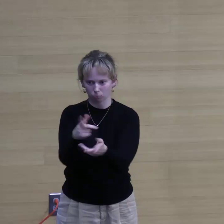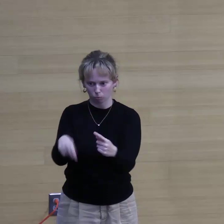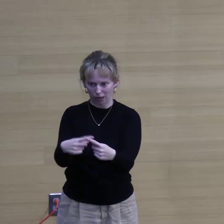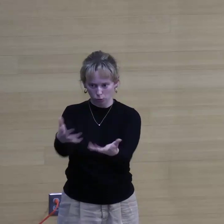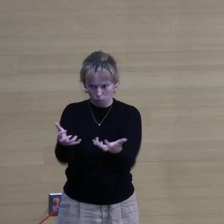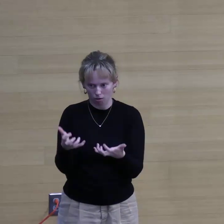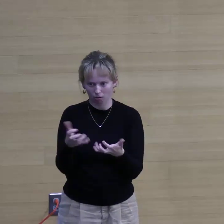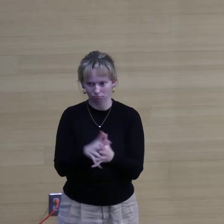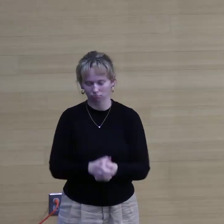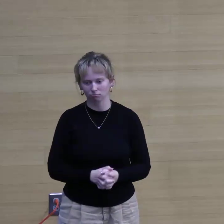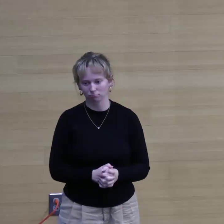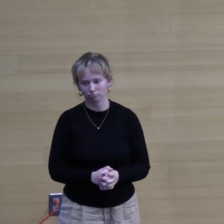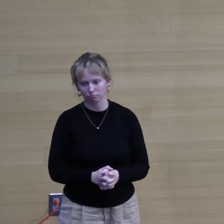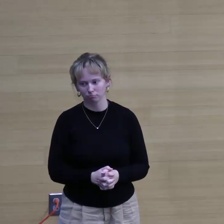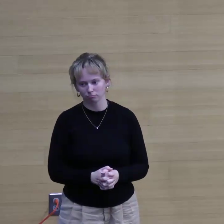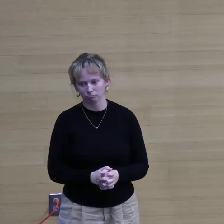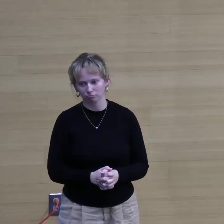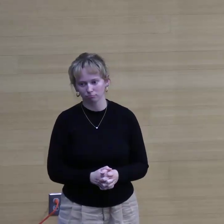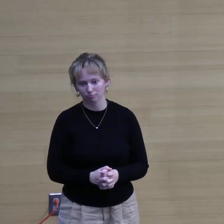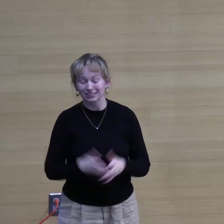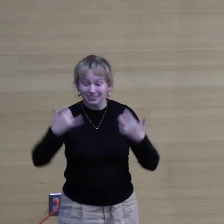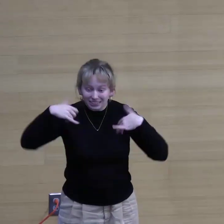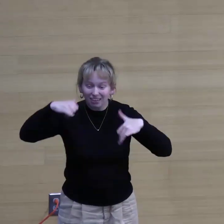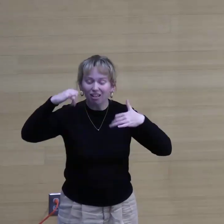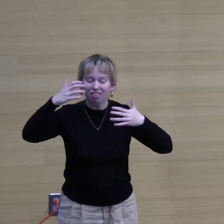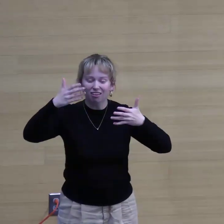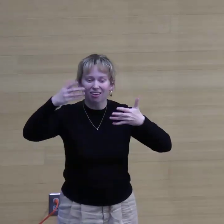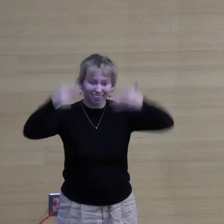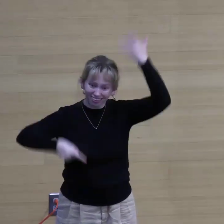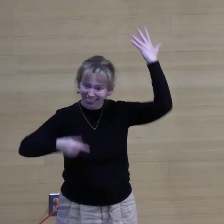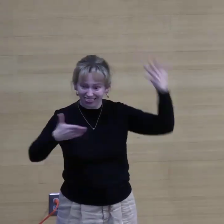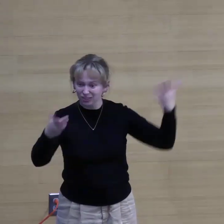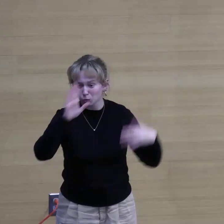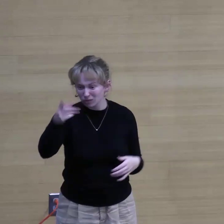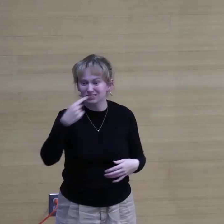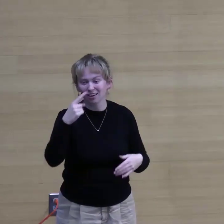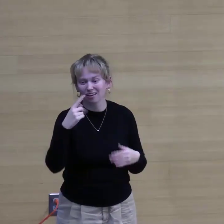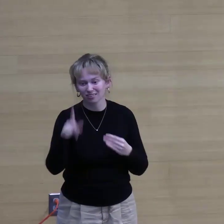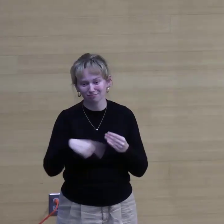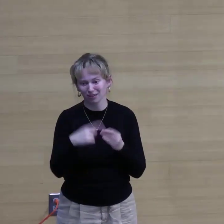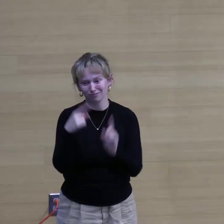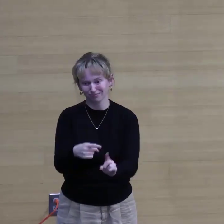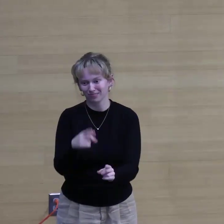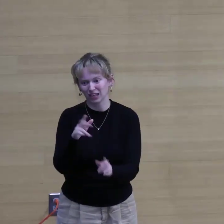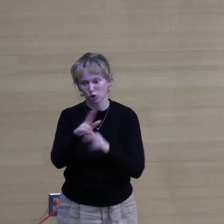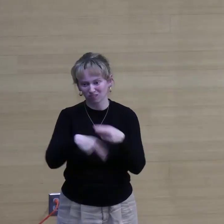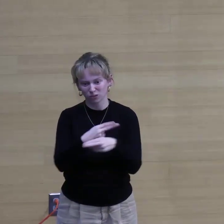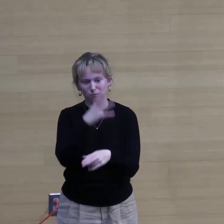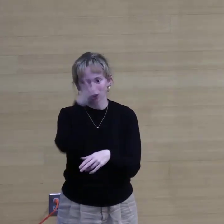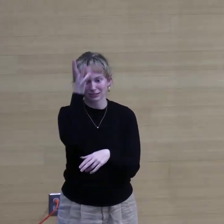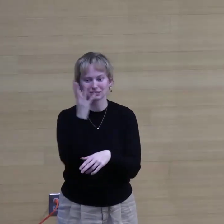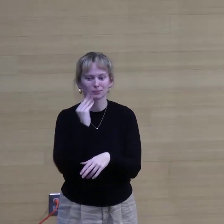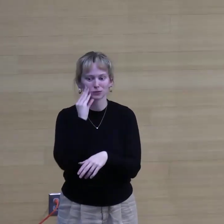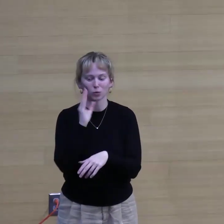to figure it out. And there's still going to be things that you suck at. That's a universal thing in parenting. You're still